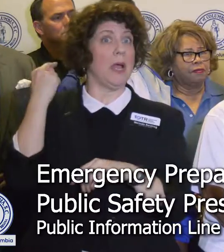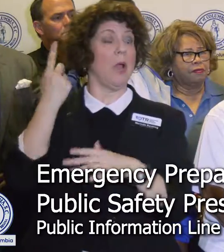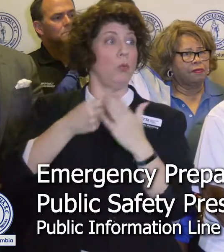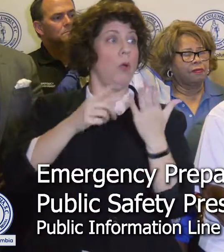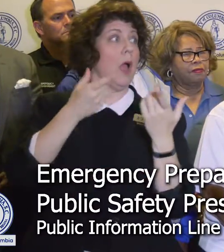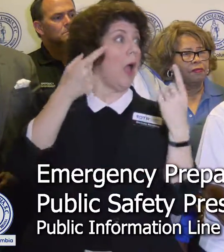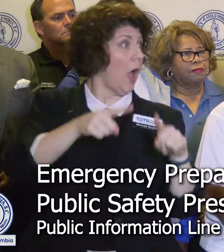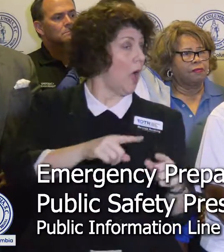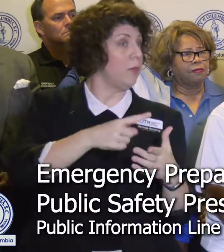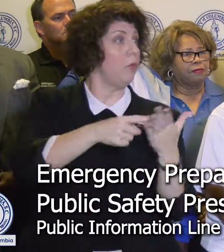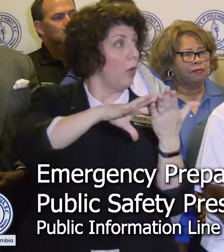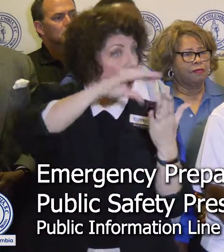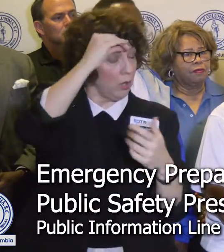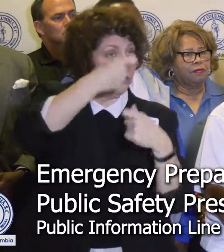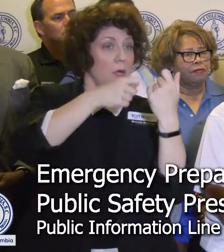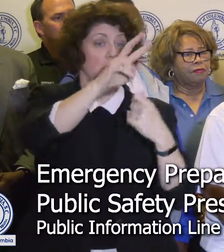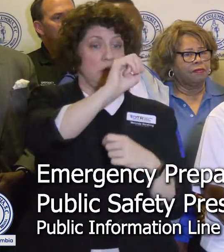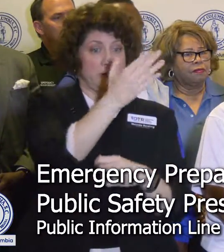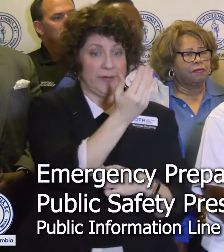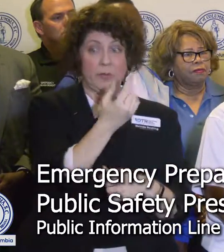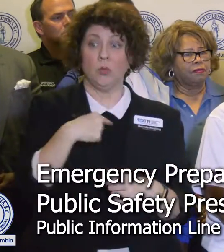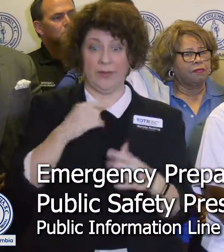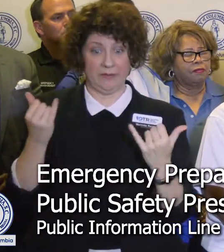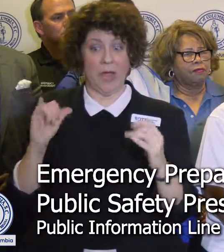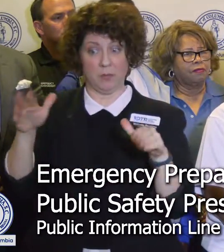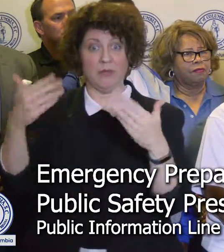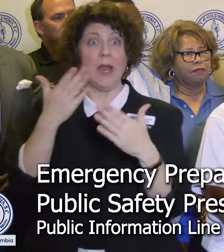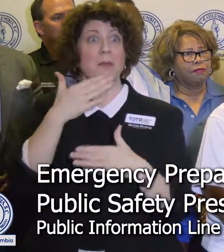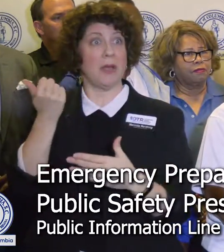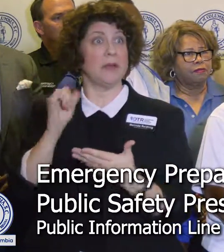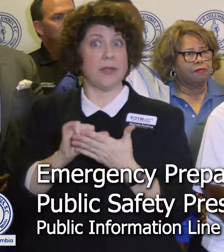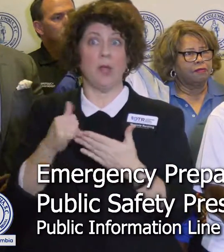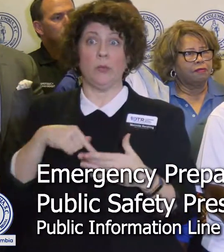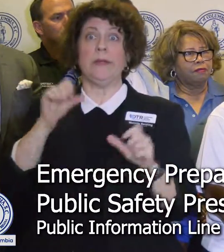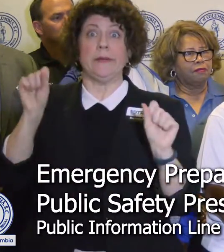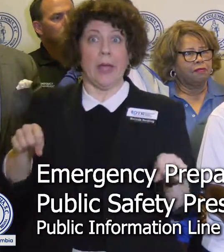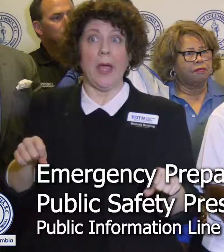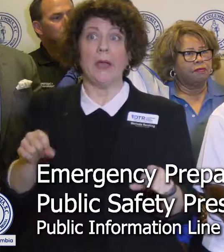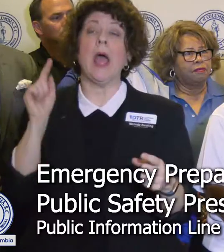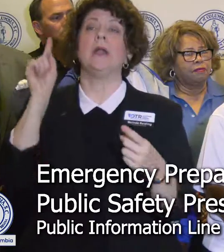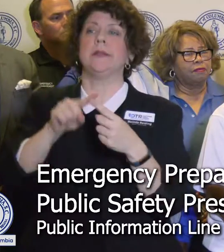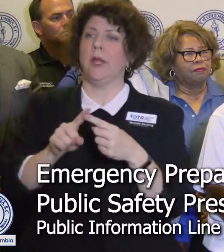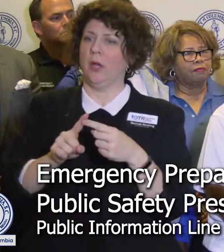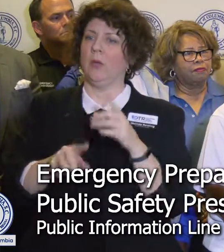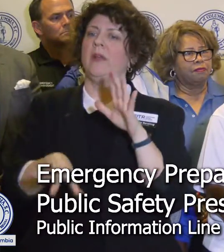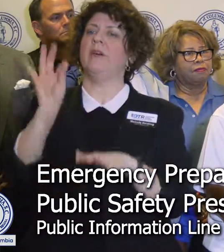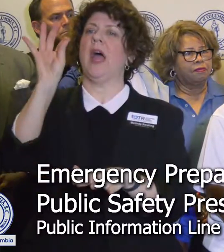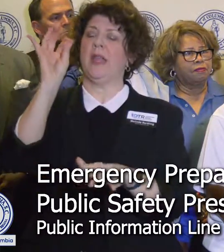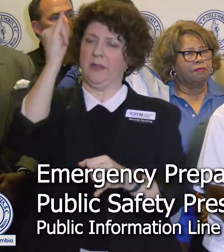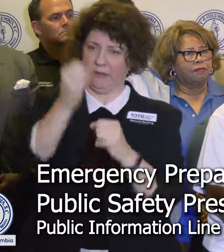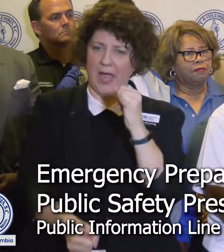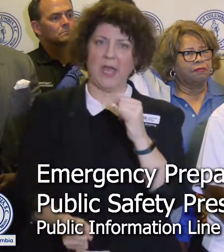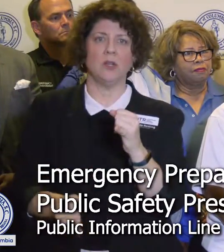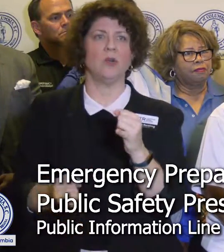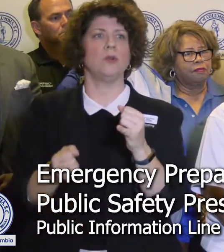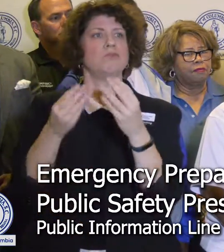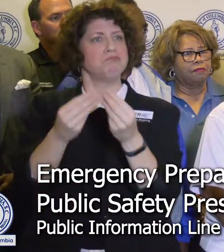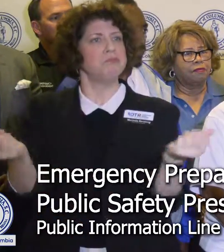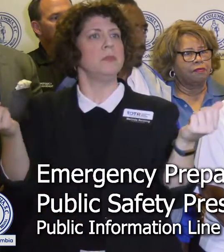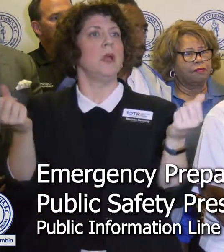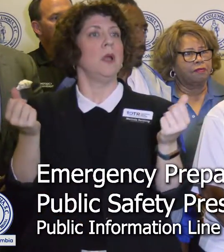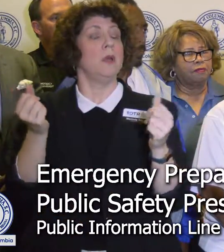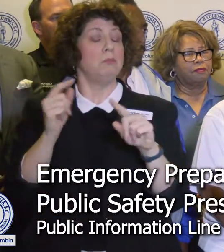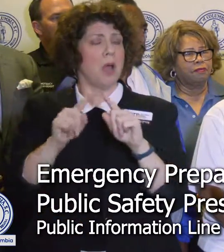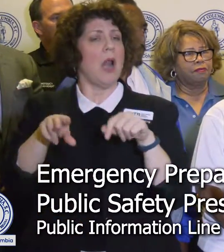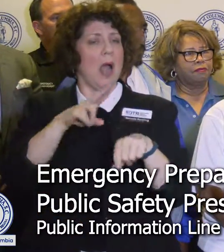how we've now done the best we can until we have the final solution there. You know, you have to learn from those experiences,